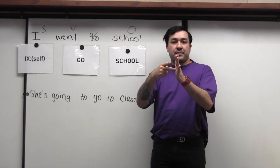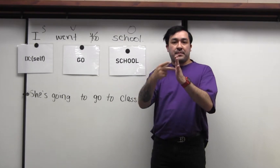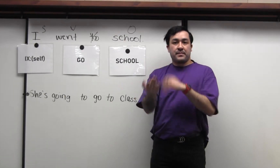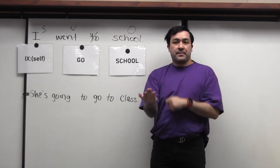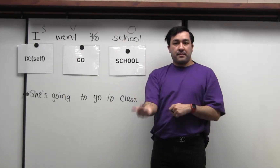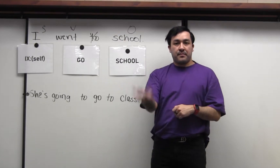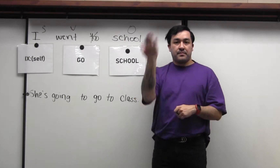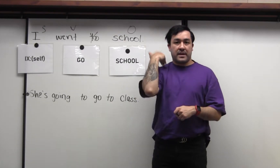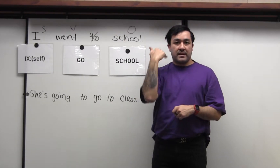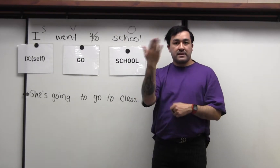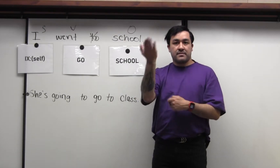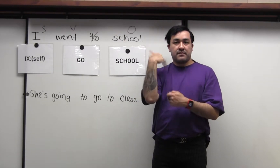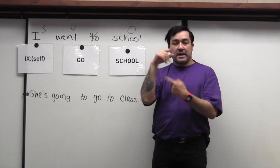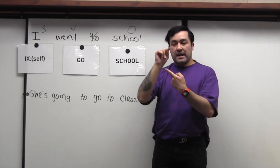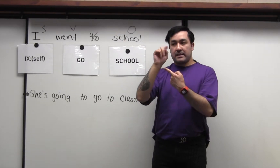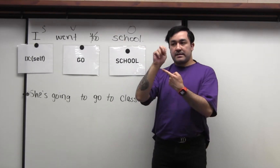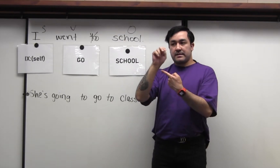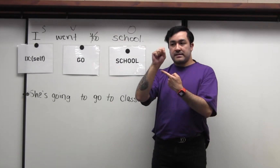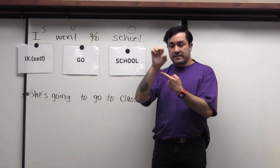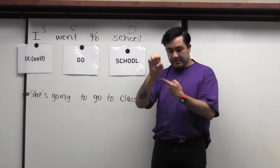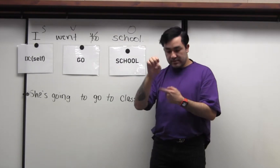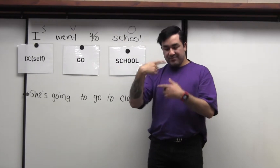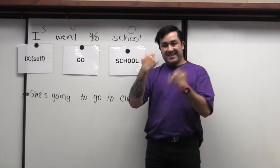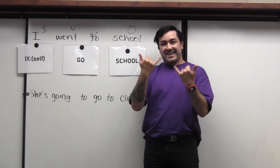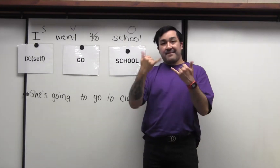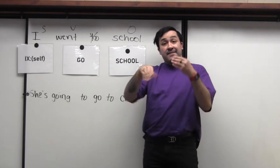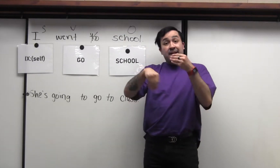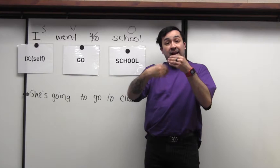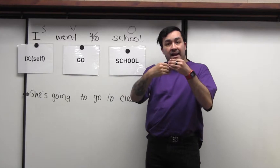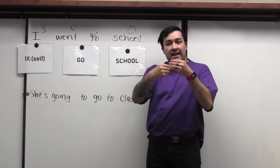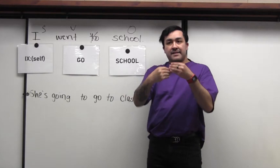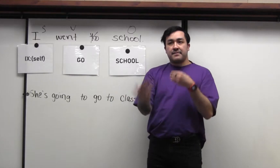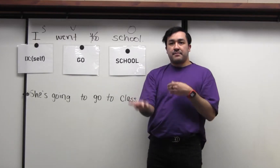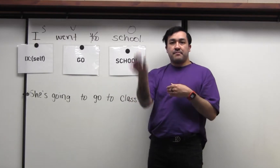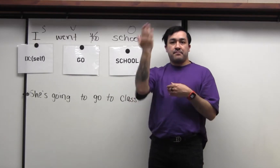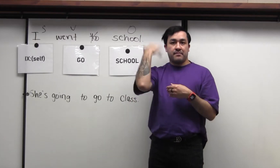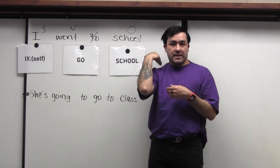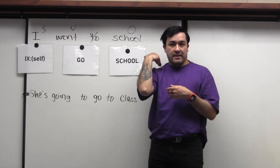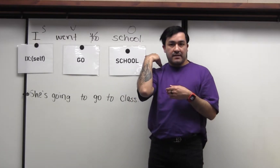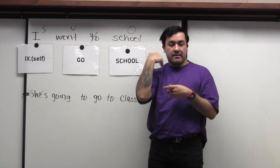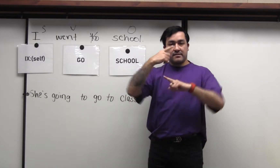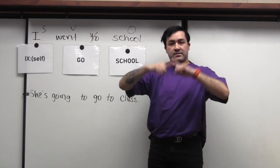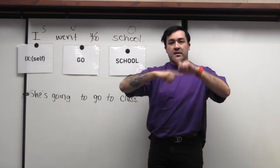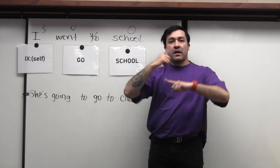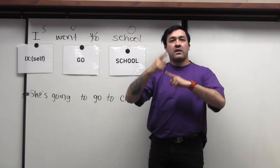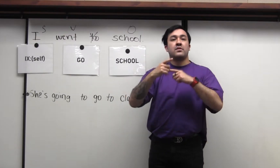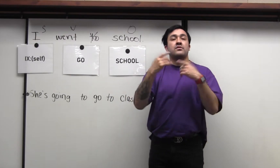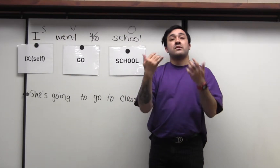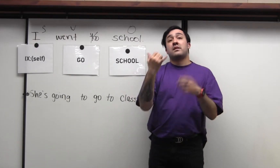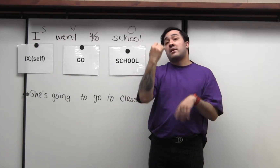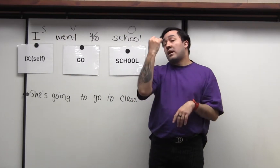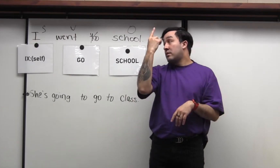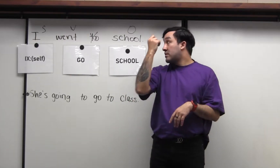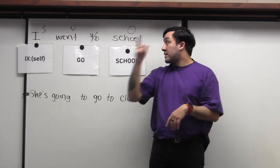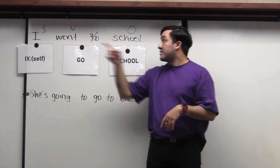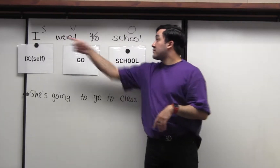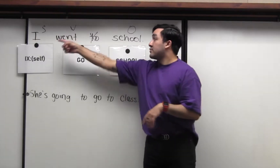And we know this because went is the past tense version of go. So it's something that happens in the past.